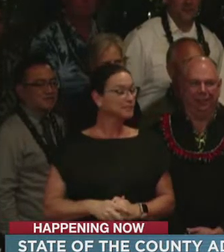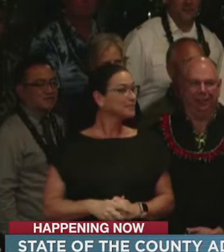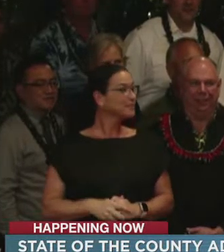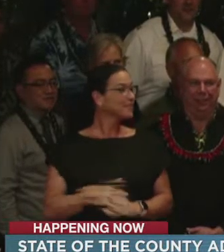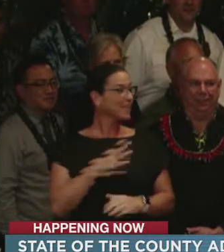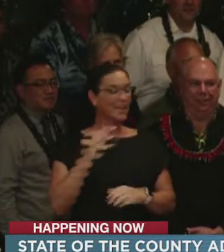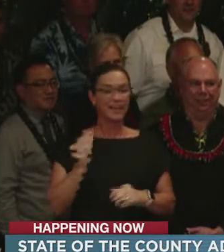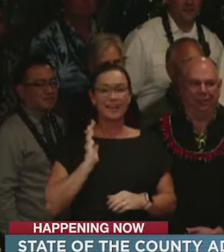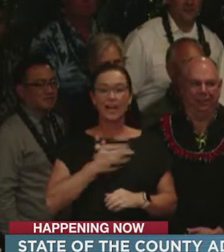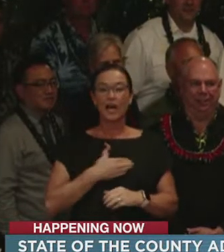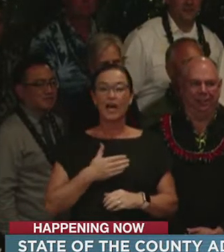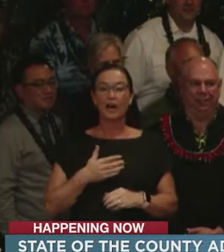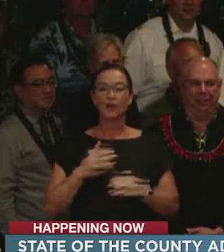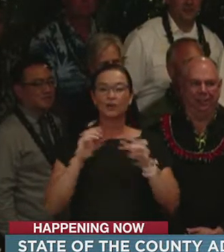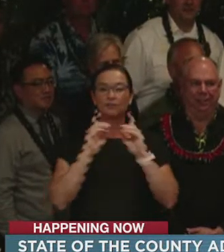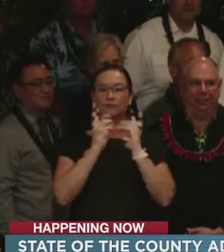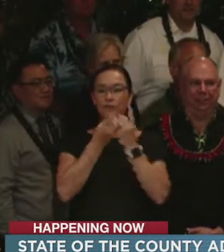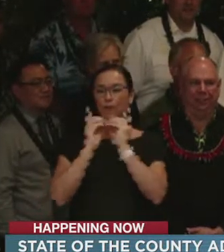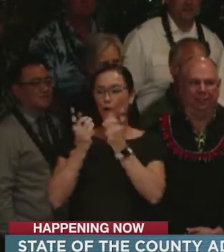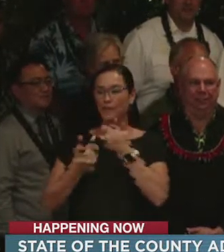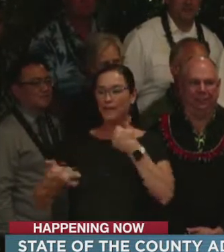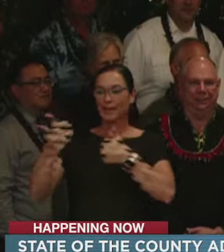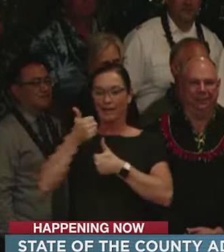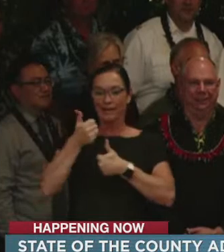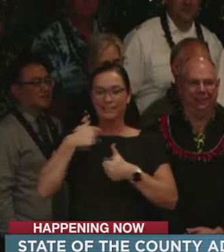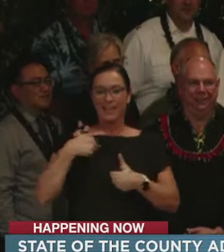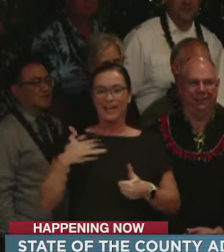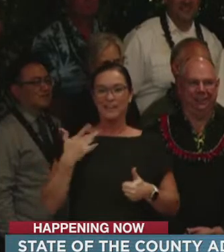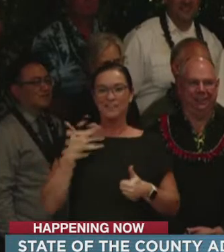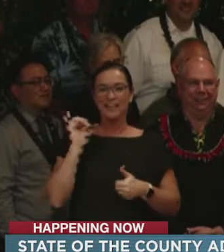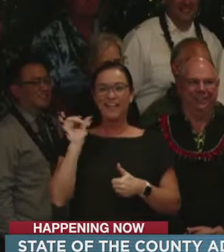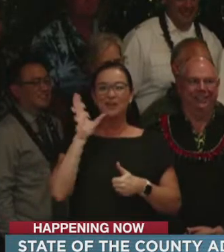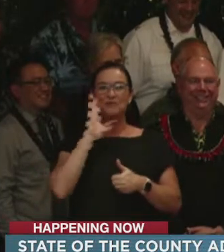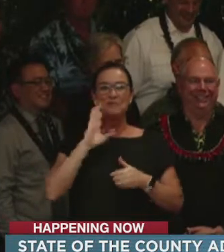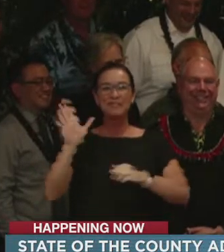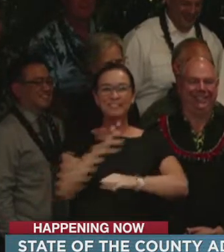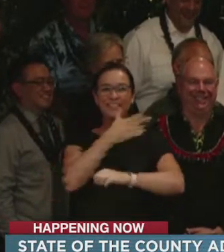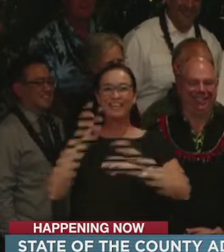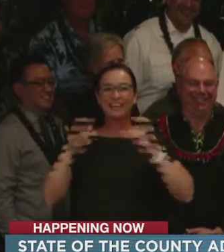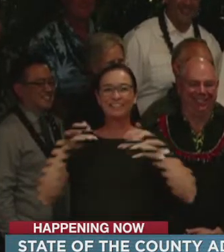and of course our department heads, who I feel like is going to be singing behind me here,